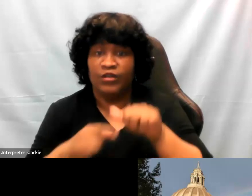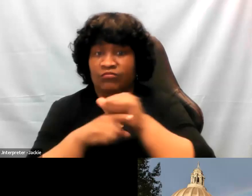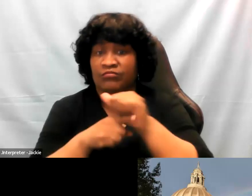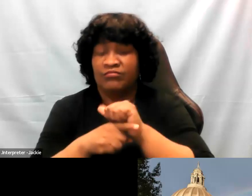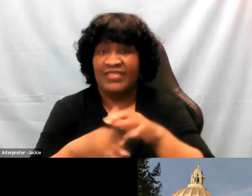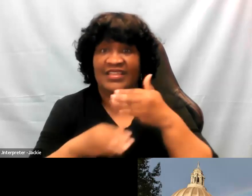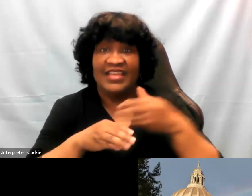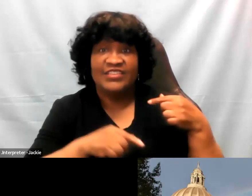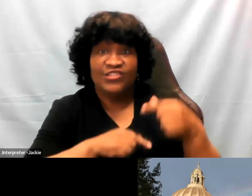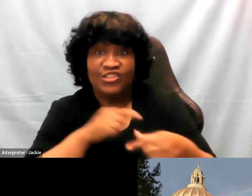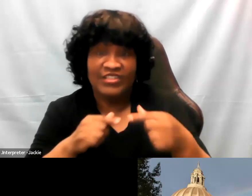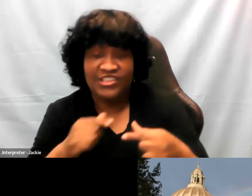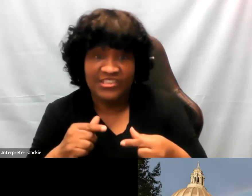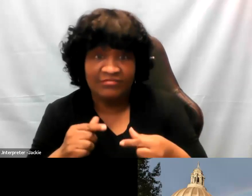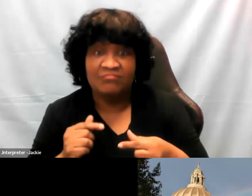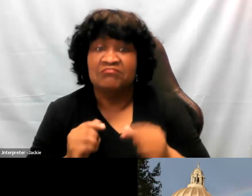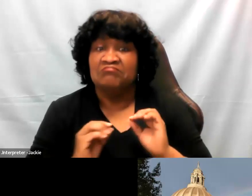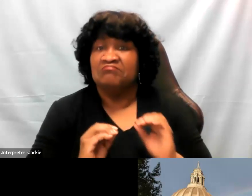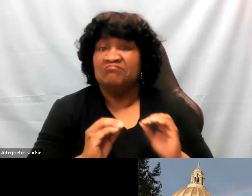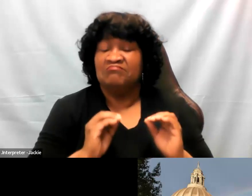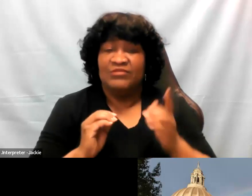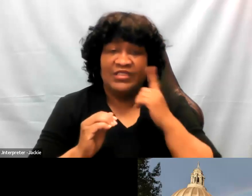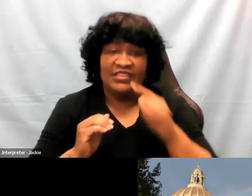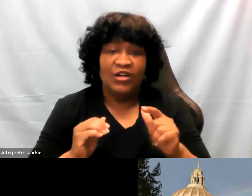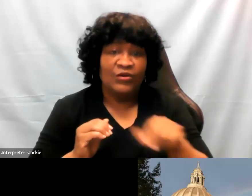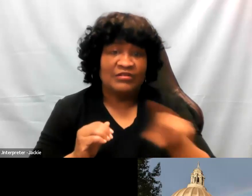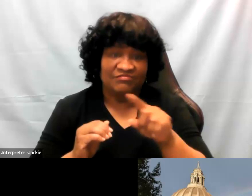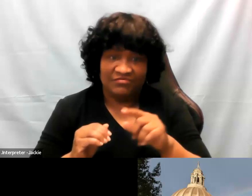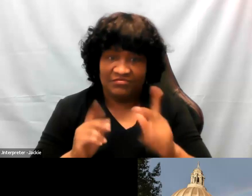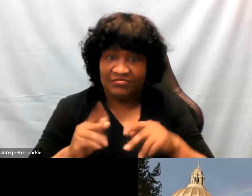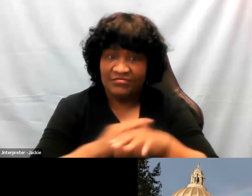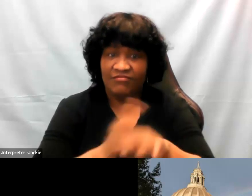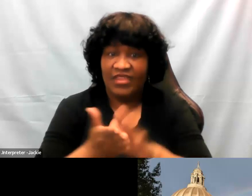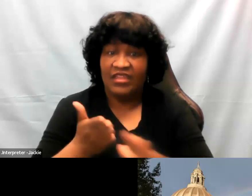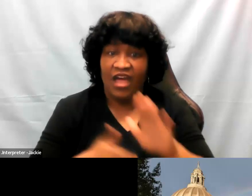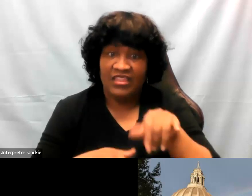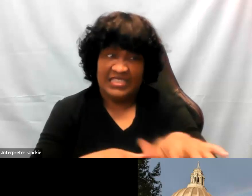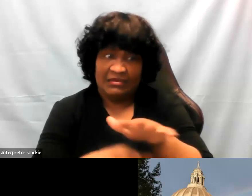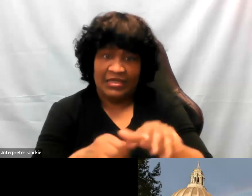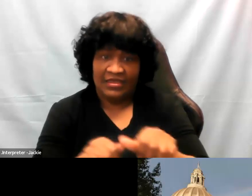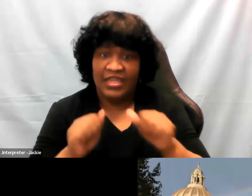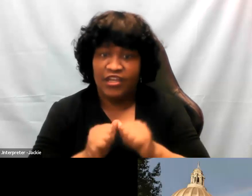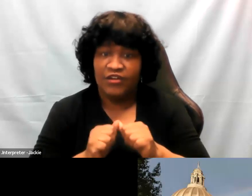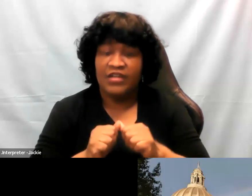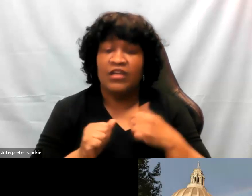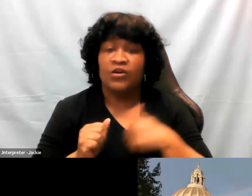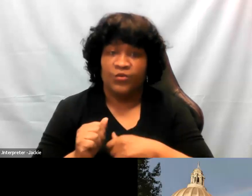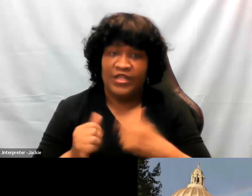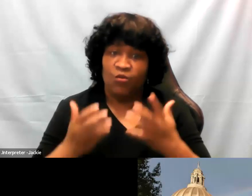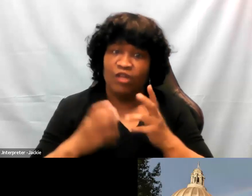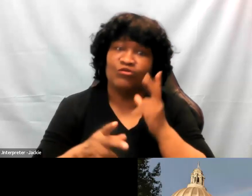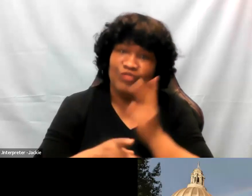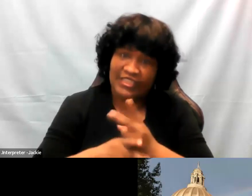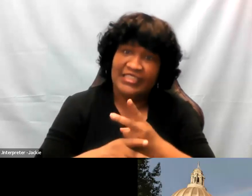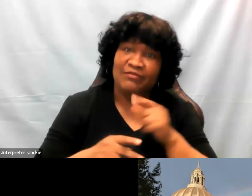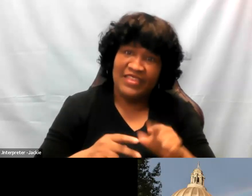next generation, and we know that when individuals go to college in that area, we have the ability to keep them